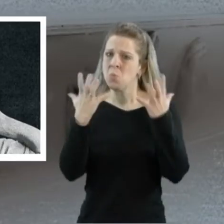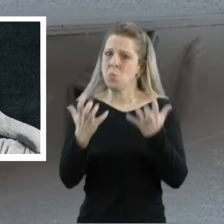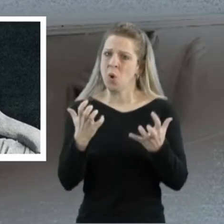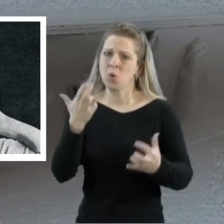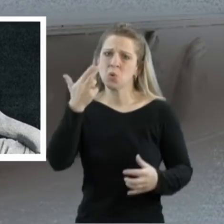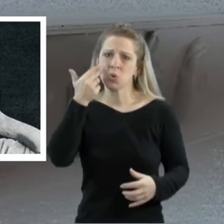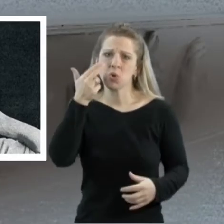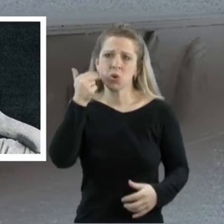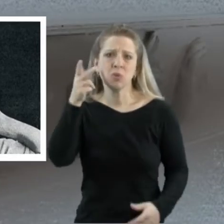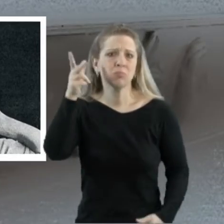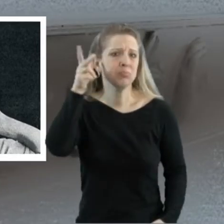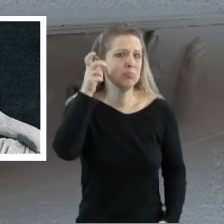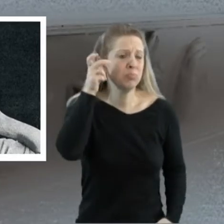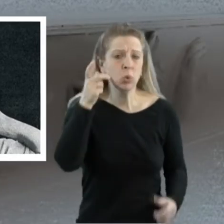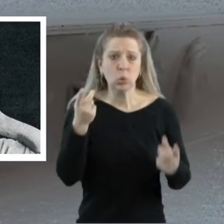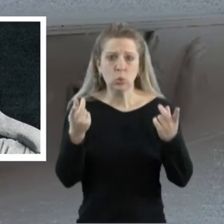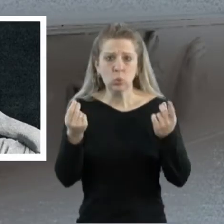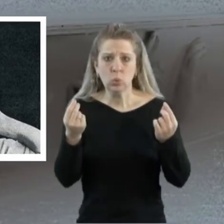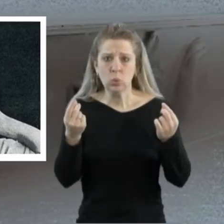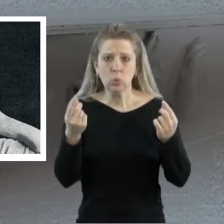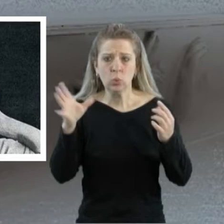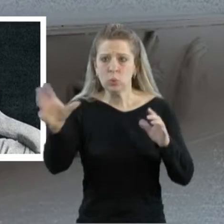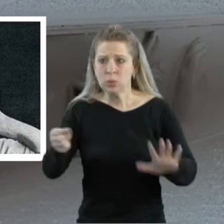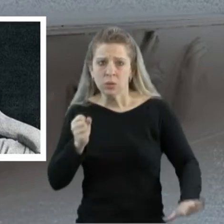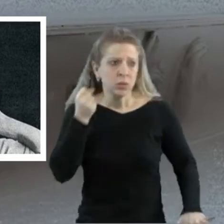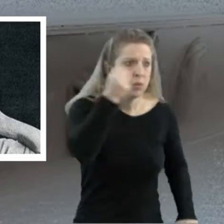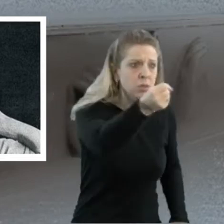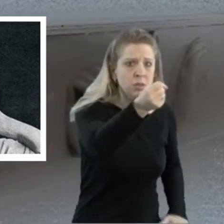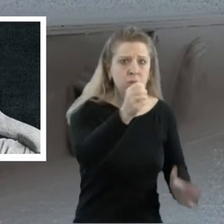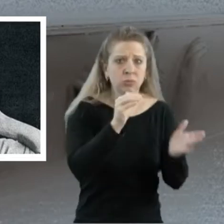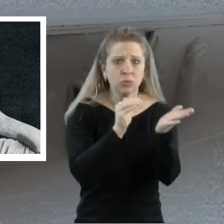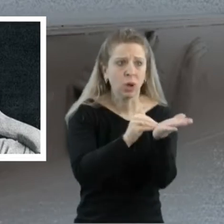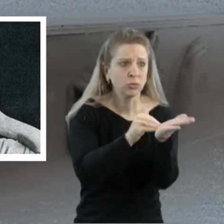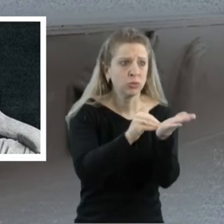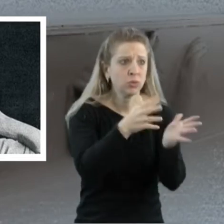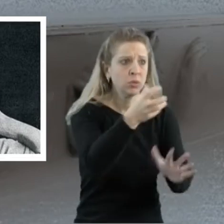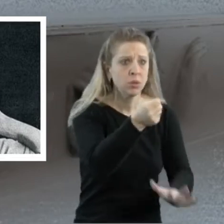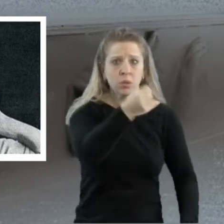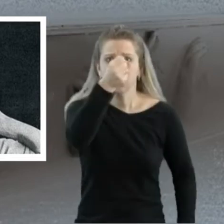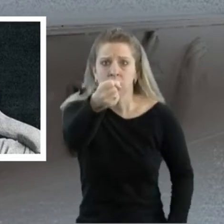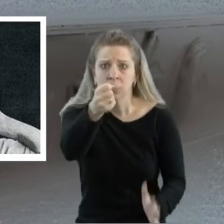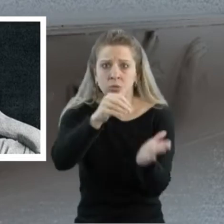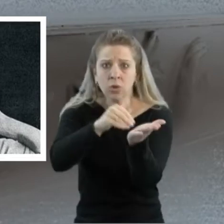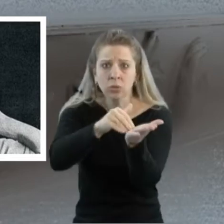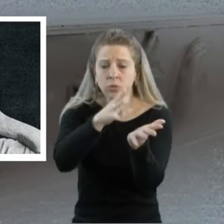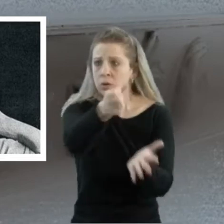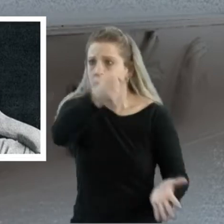Clerc went to many doctors. His parents wanted him to hear again.